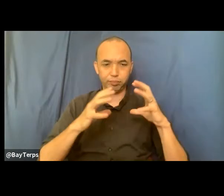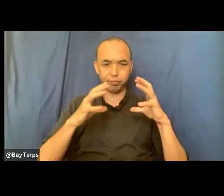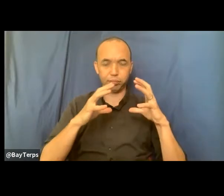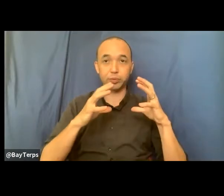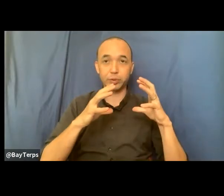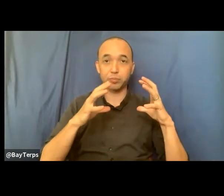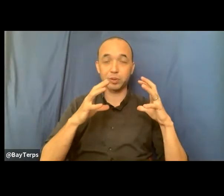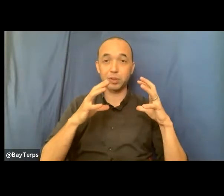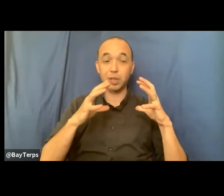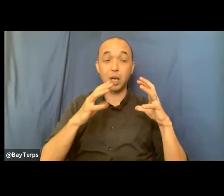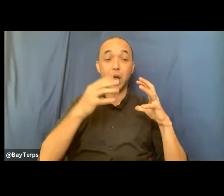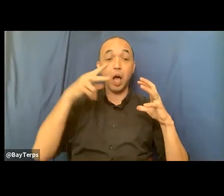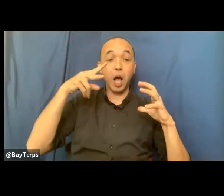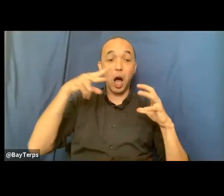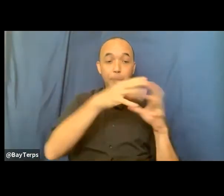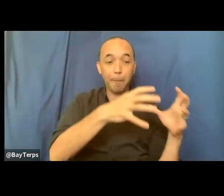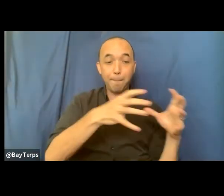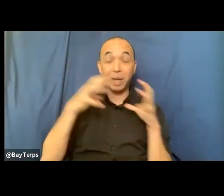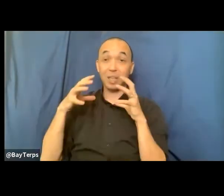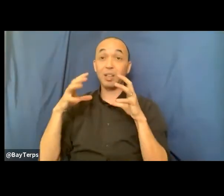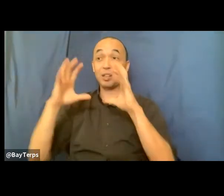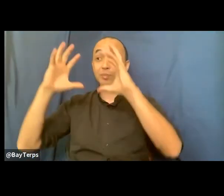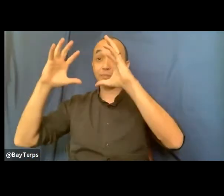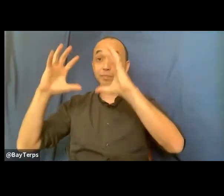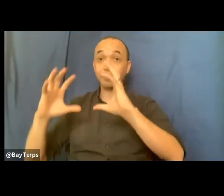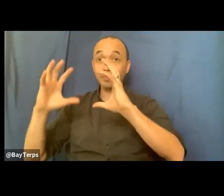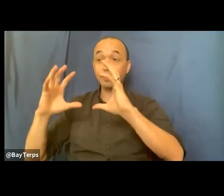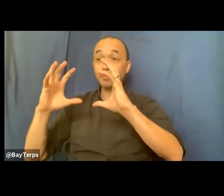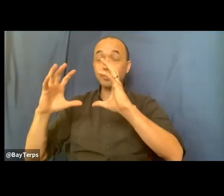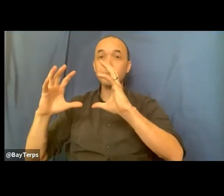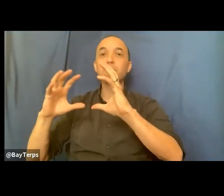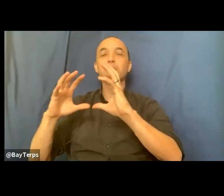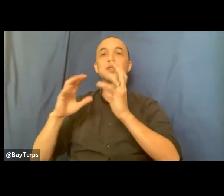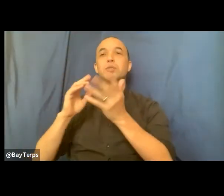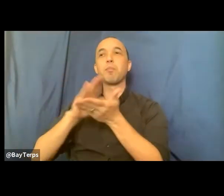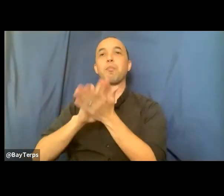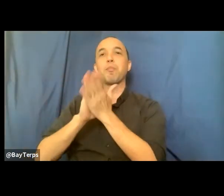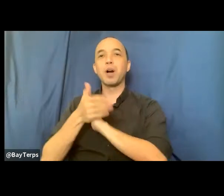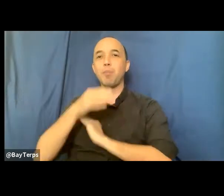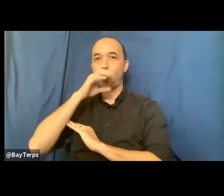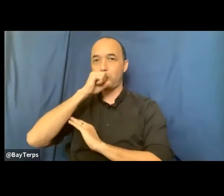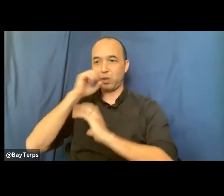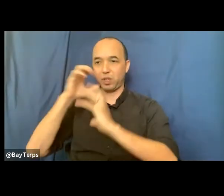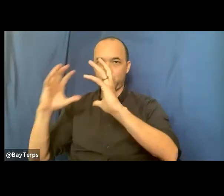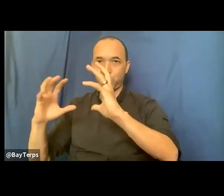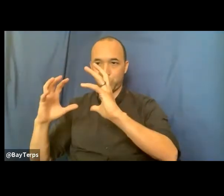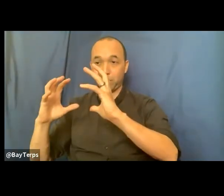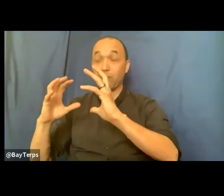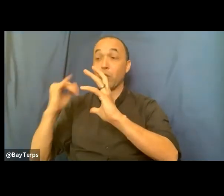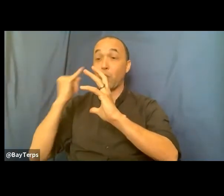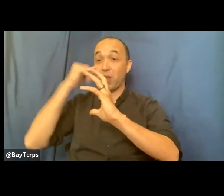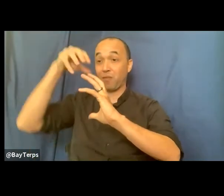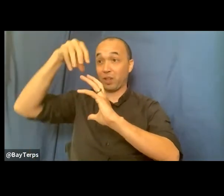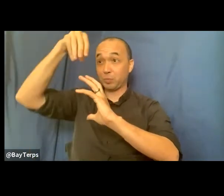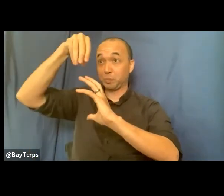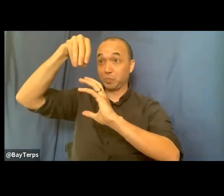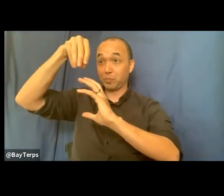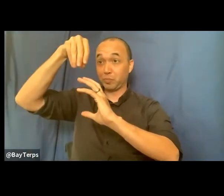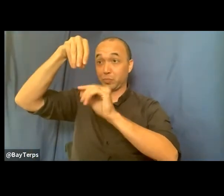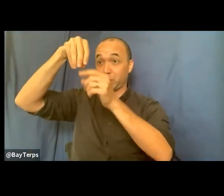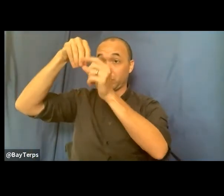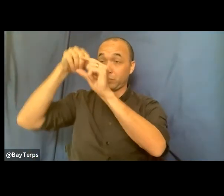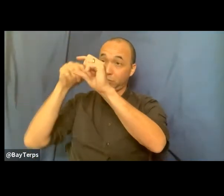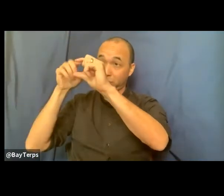and turn orange. So a green vine is a pumpkin that was freshly cut, a green stem rather. When you see